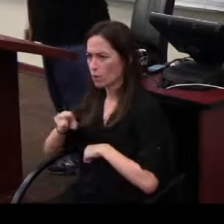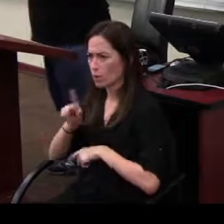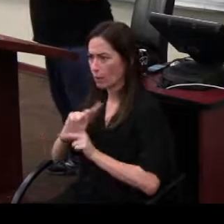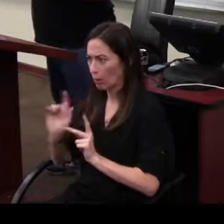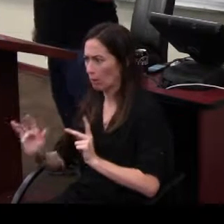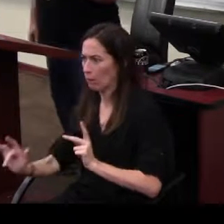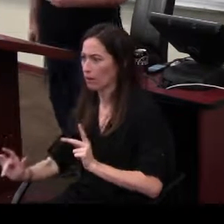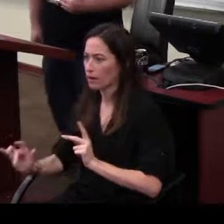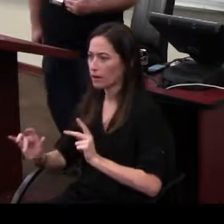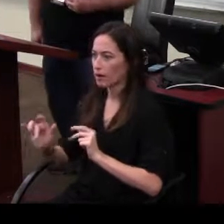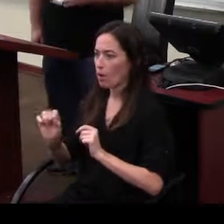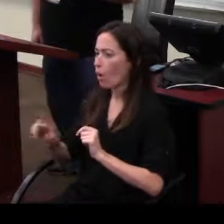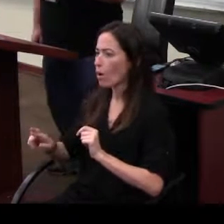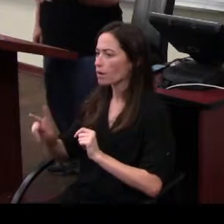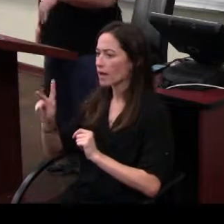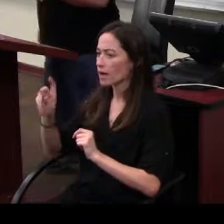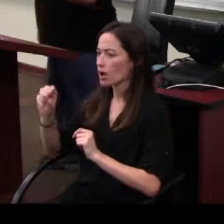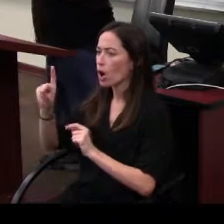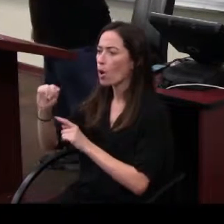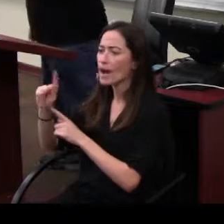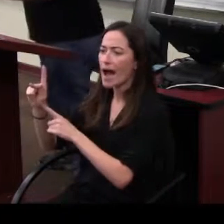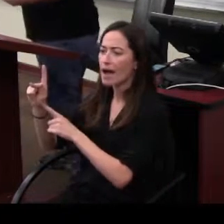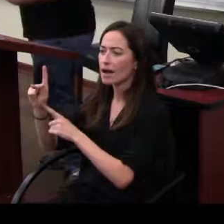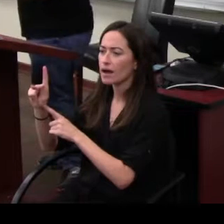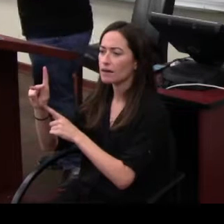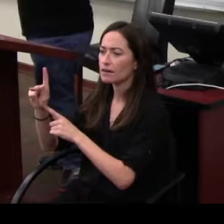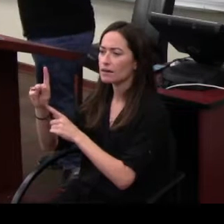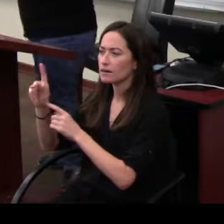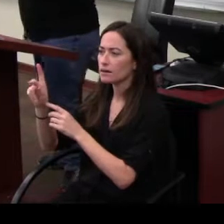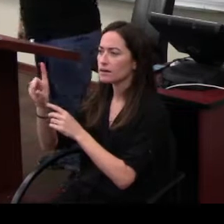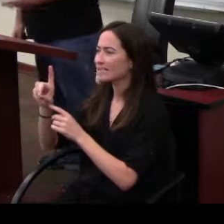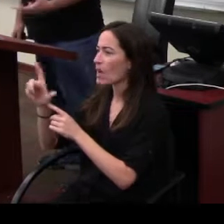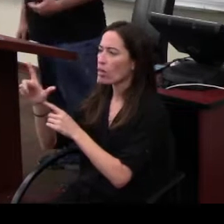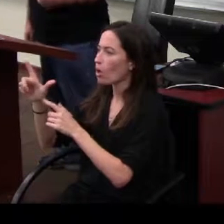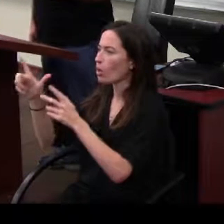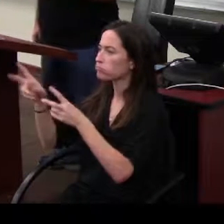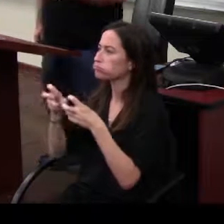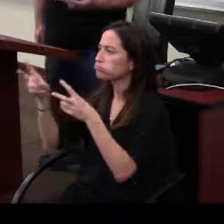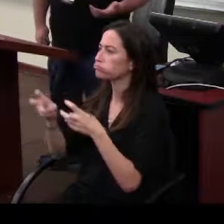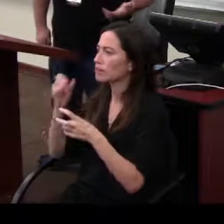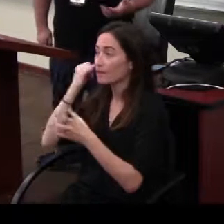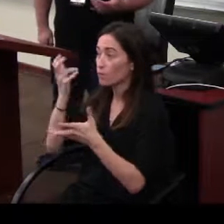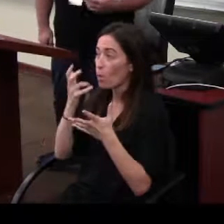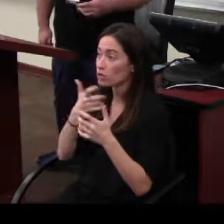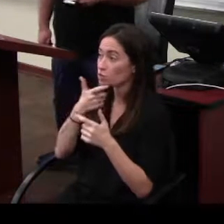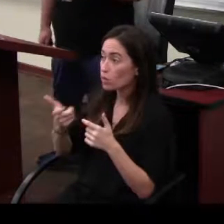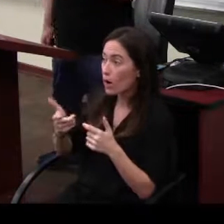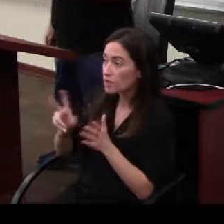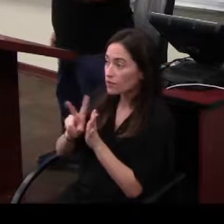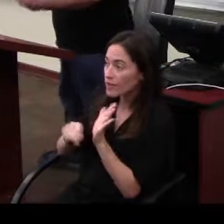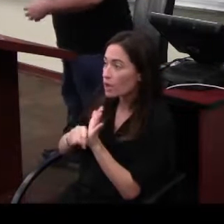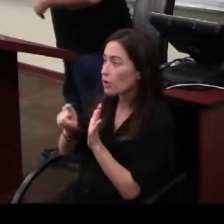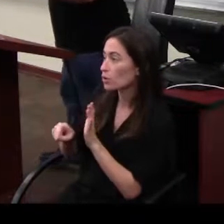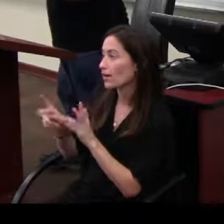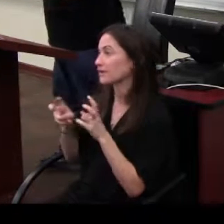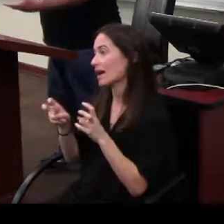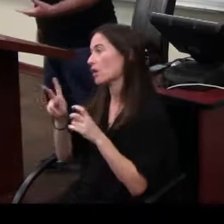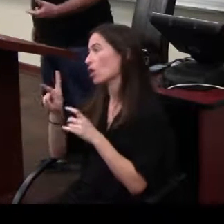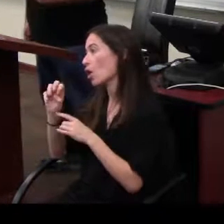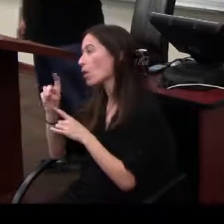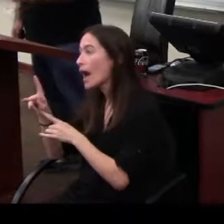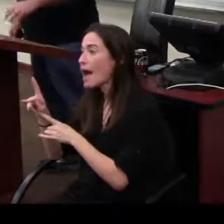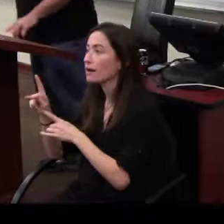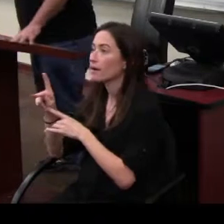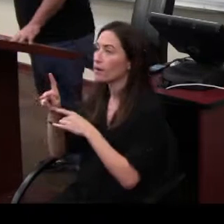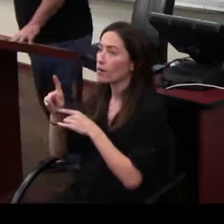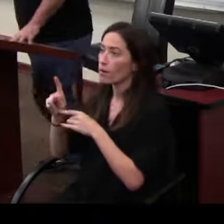they'll pop up something like a codec download or something. You need to watch this, or in order to watch this video, you need to have this codec, you need to have